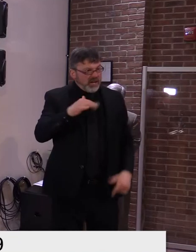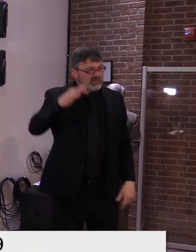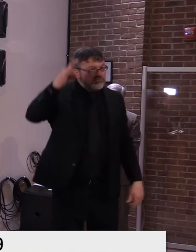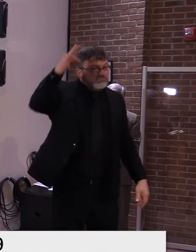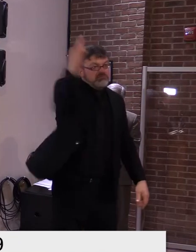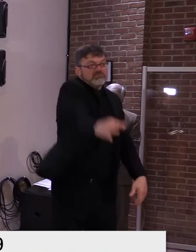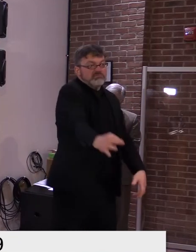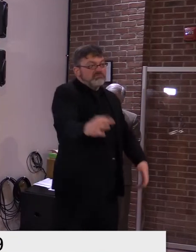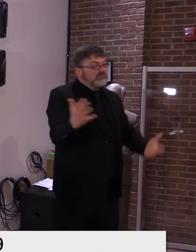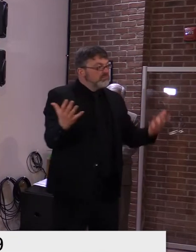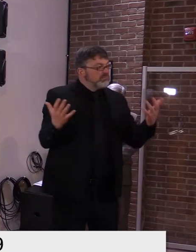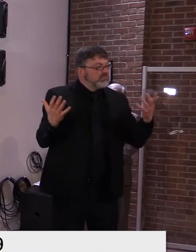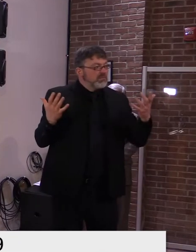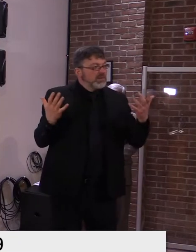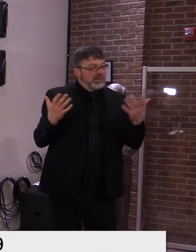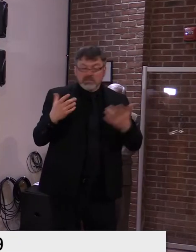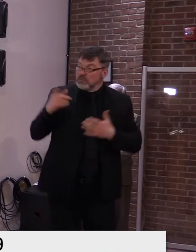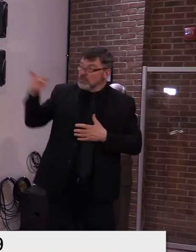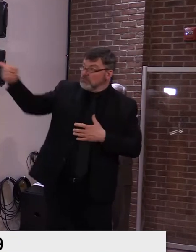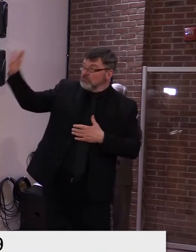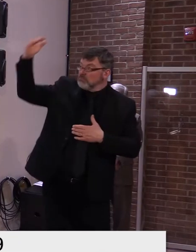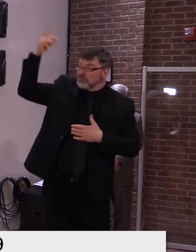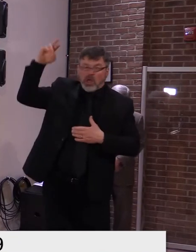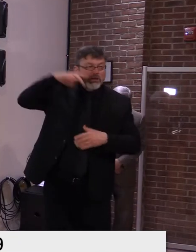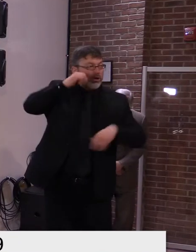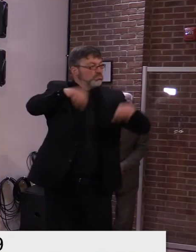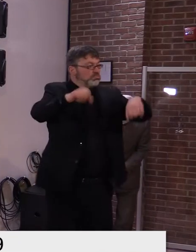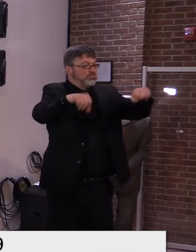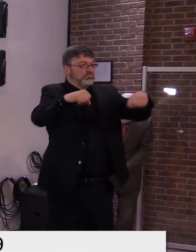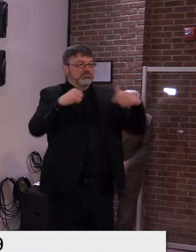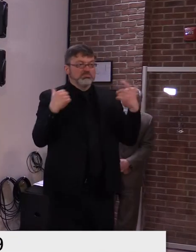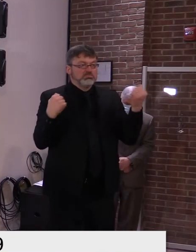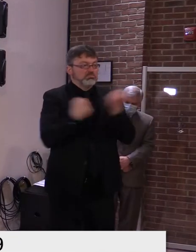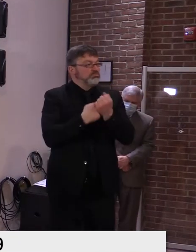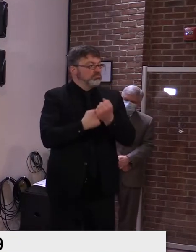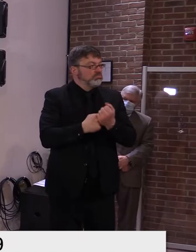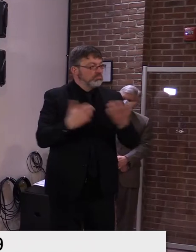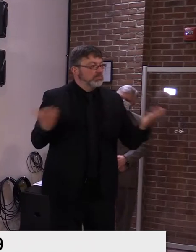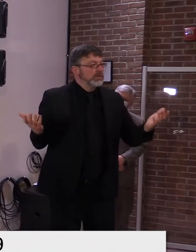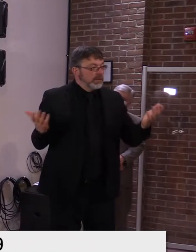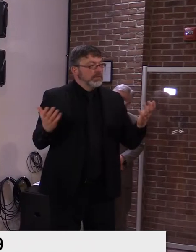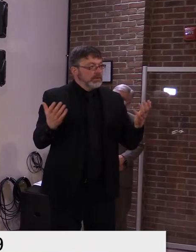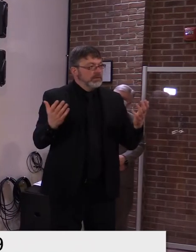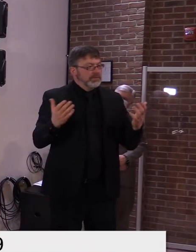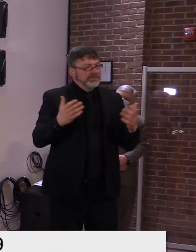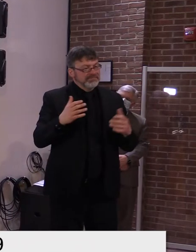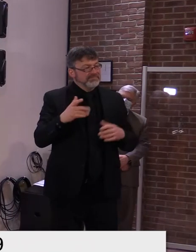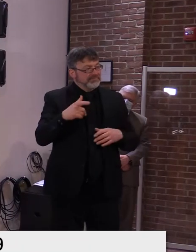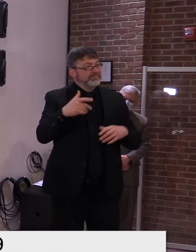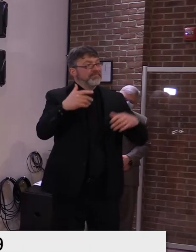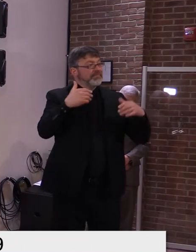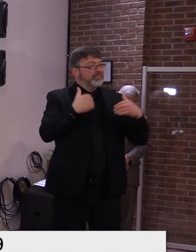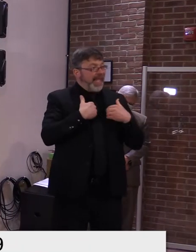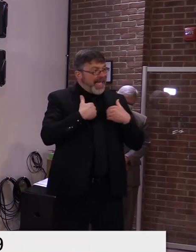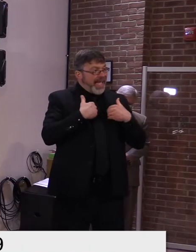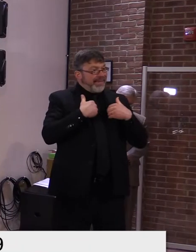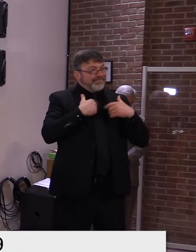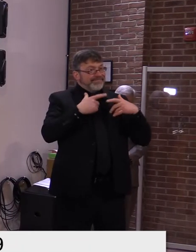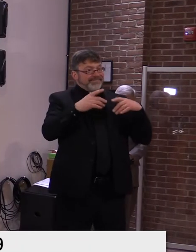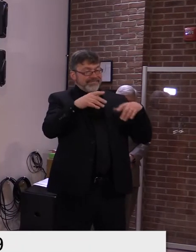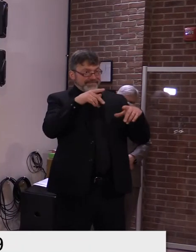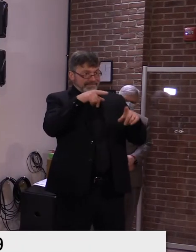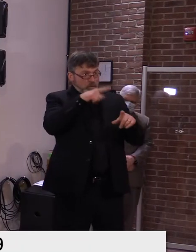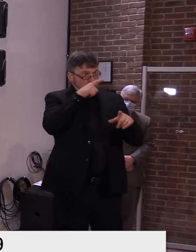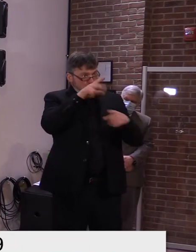remarks, when you look at the age groups, it's a lower age. So the vaccines are